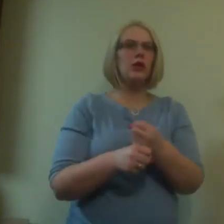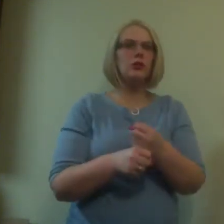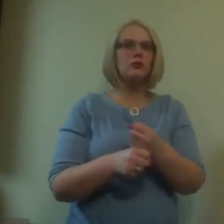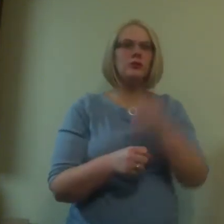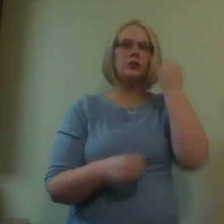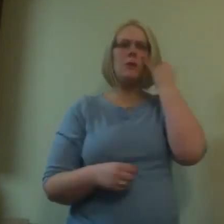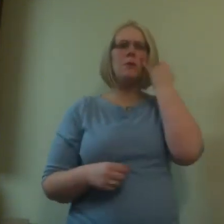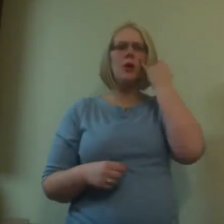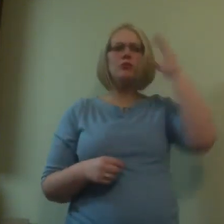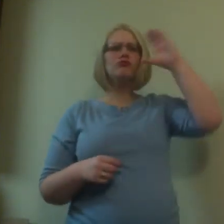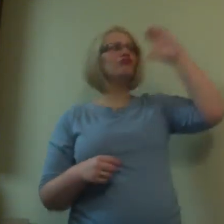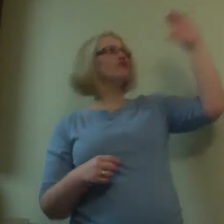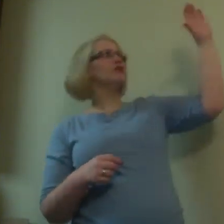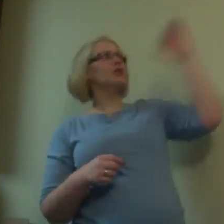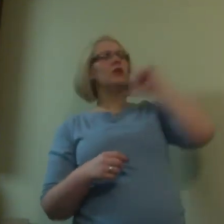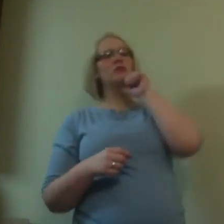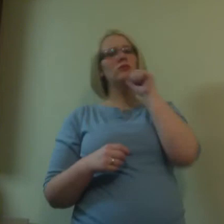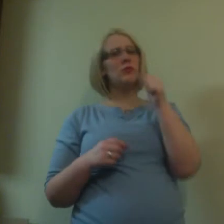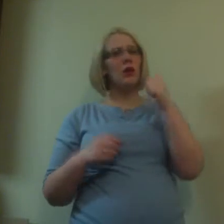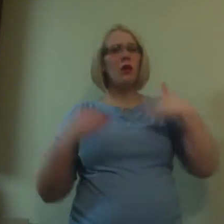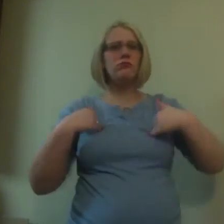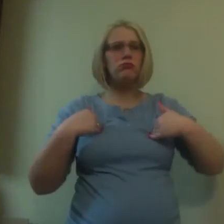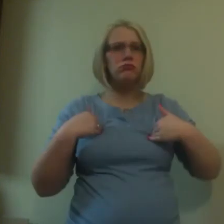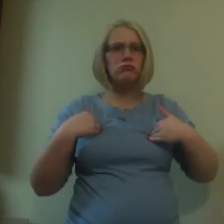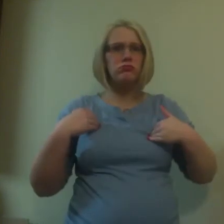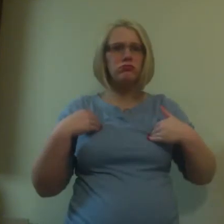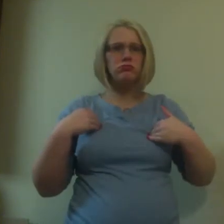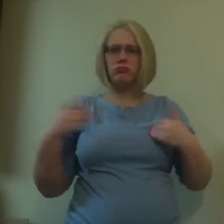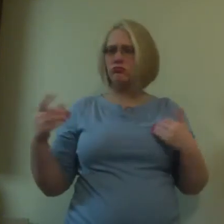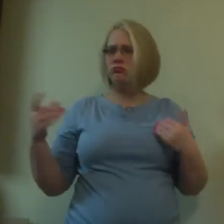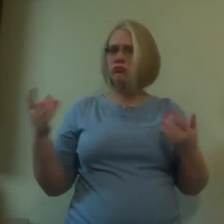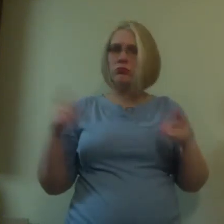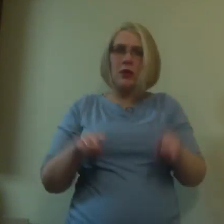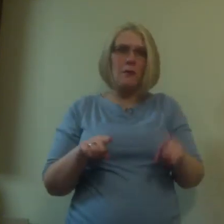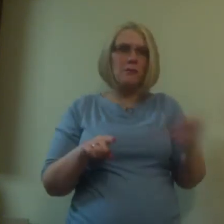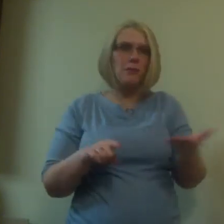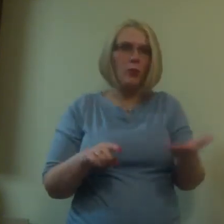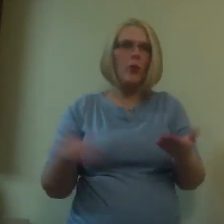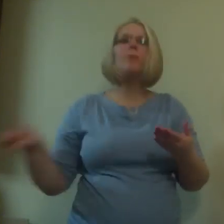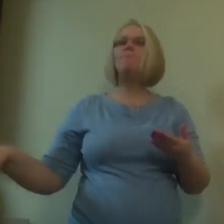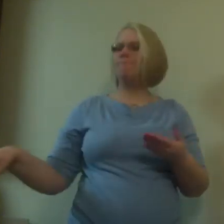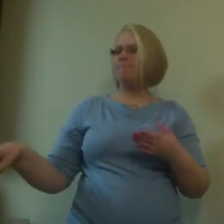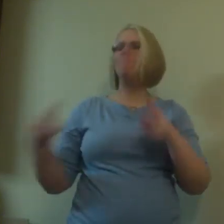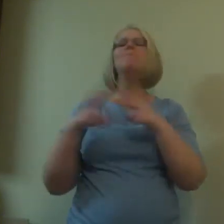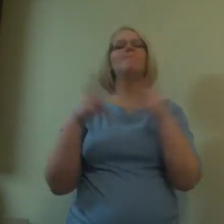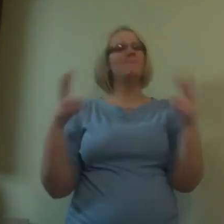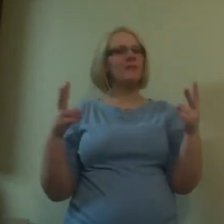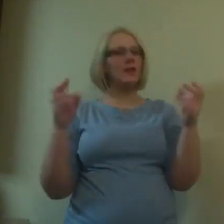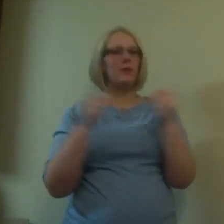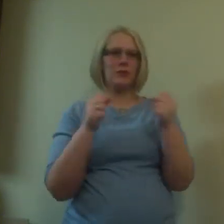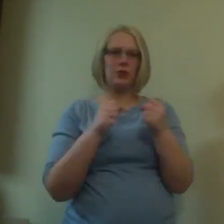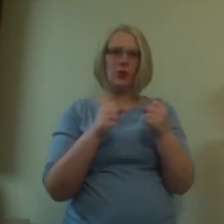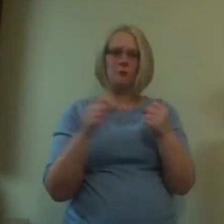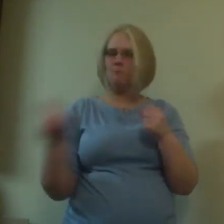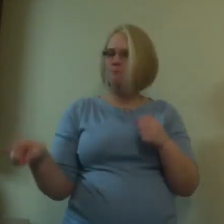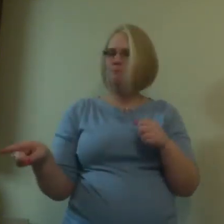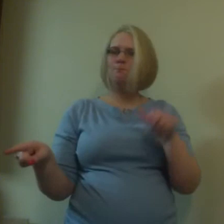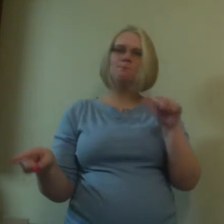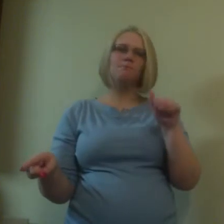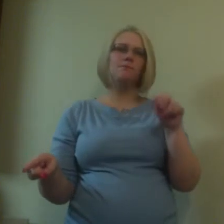Very cold. Very cold. Andrew? Yes, it would be dark. And if it's dark all the time,